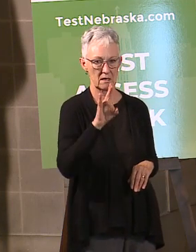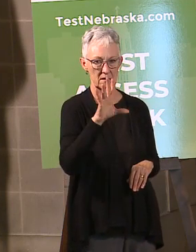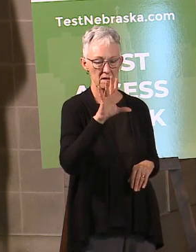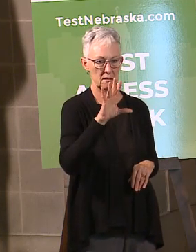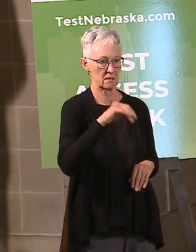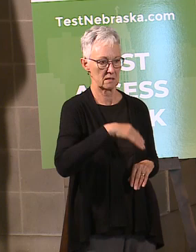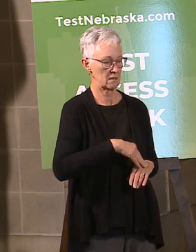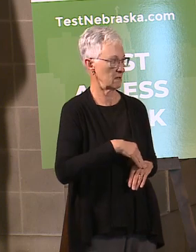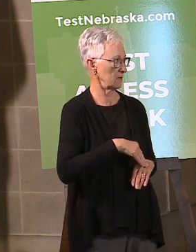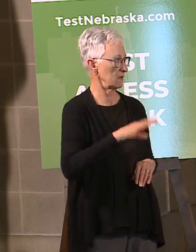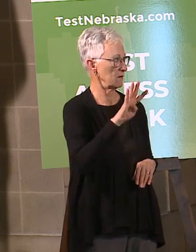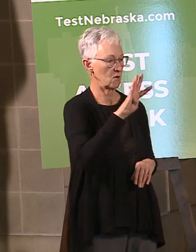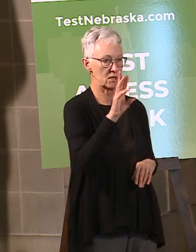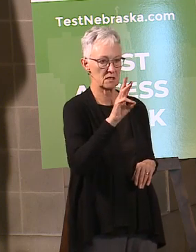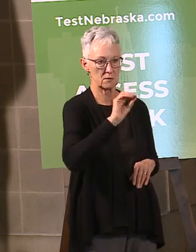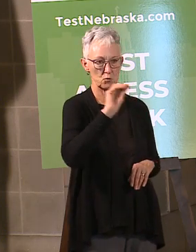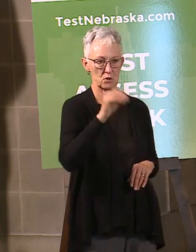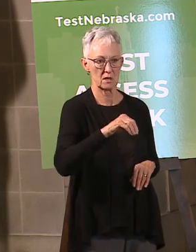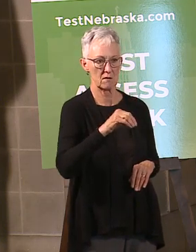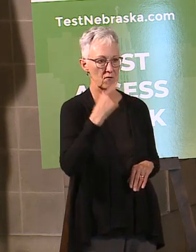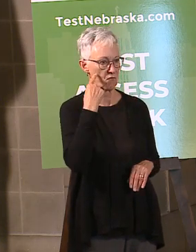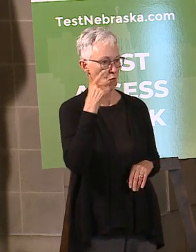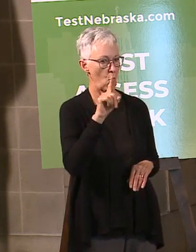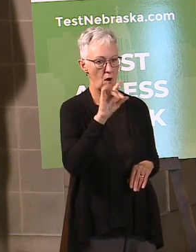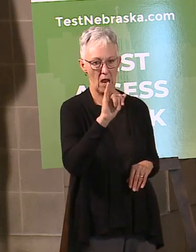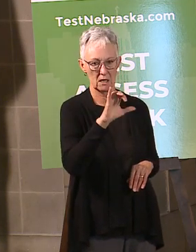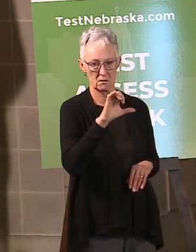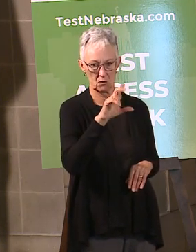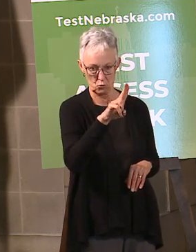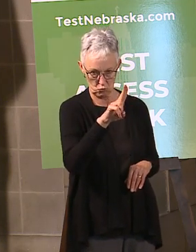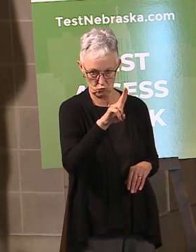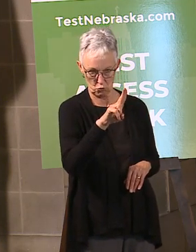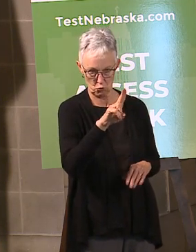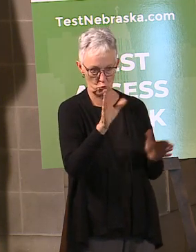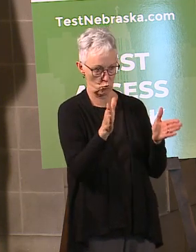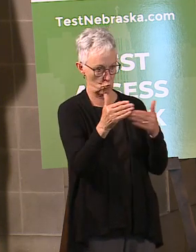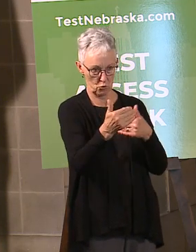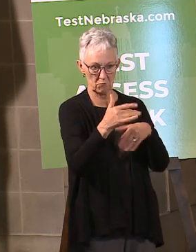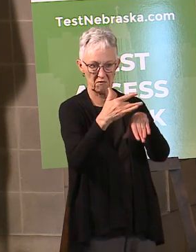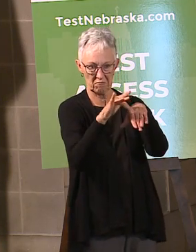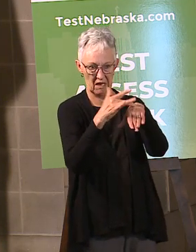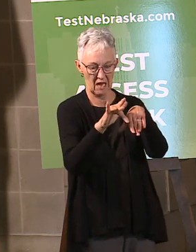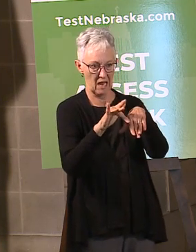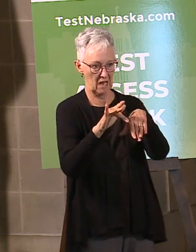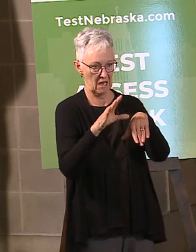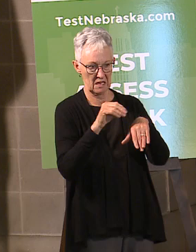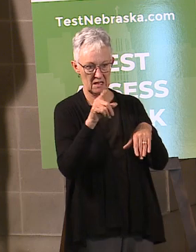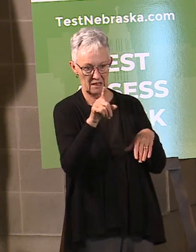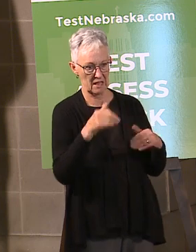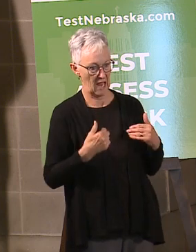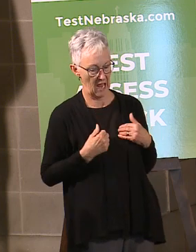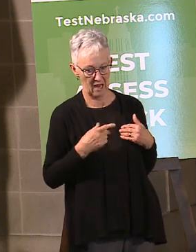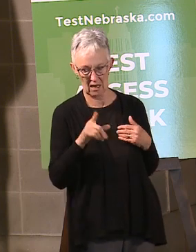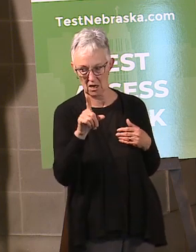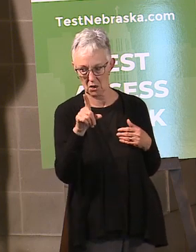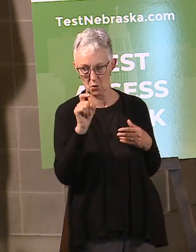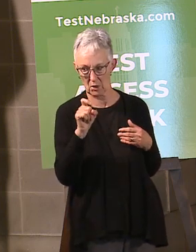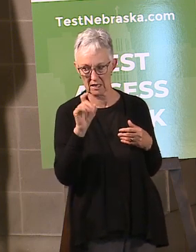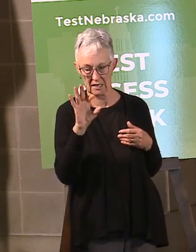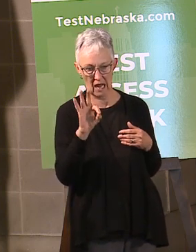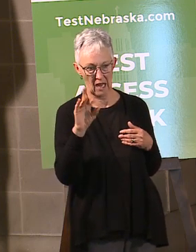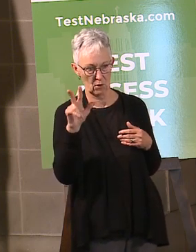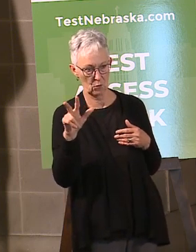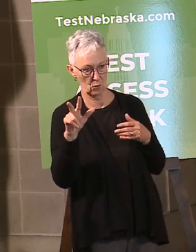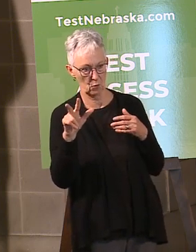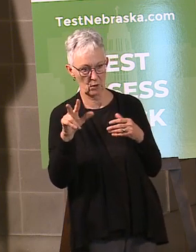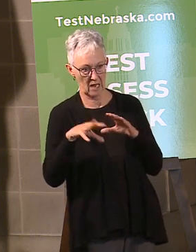46% availability for ICU beds in Lincoln, and they have 193 out of